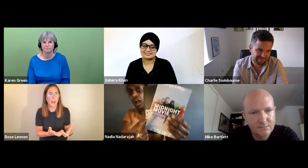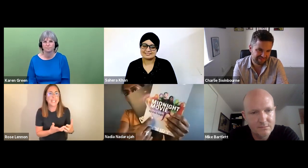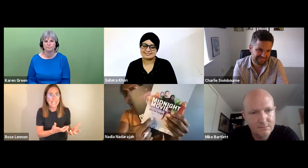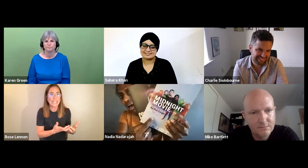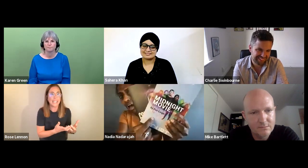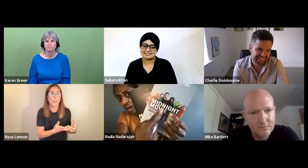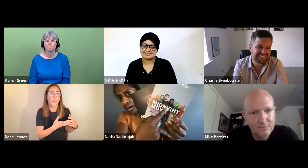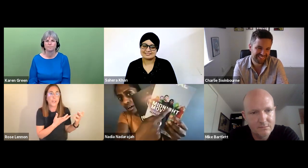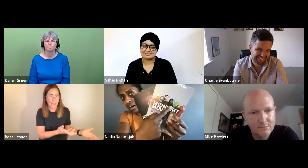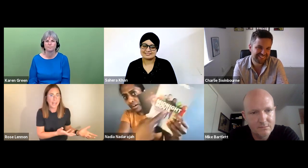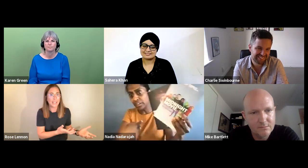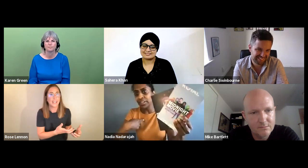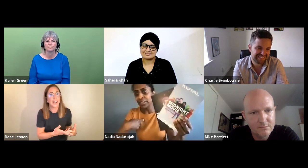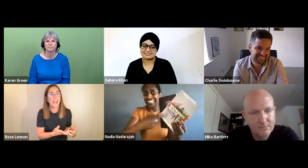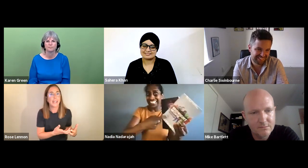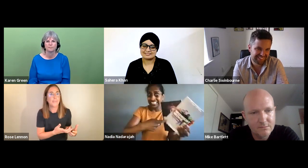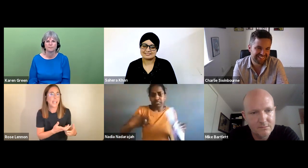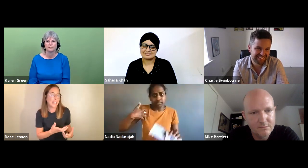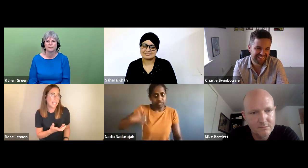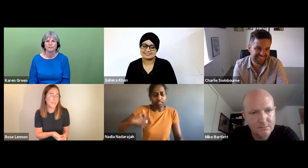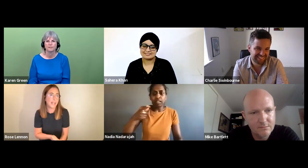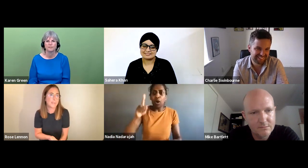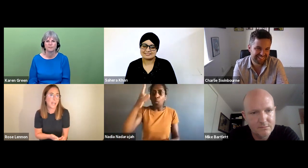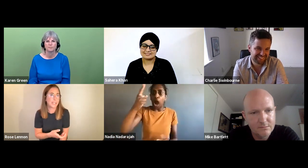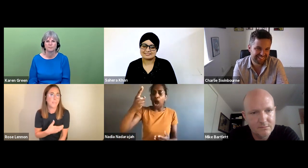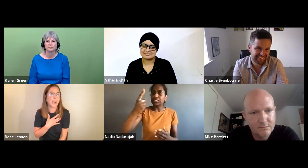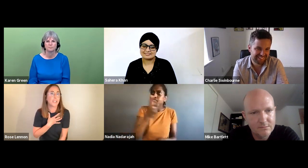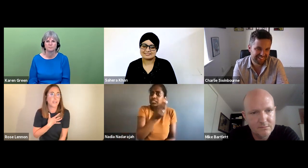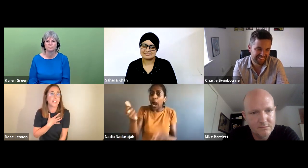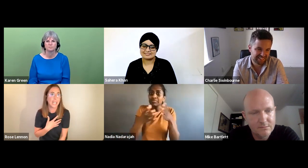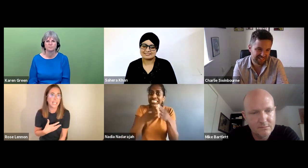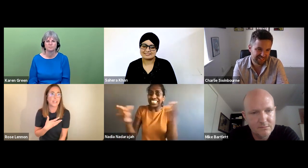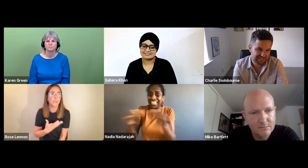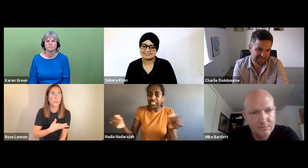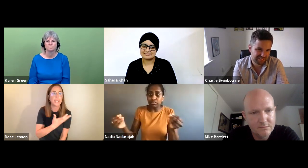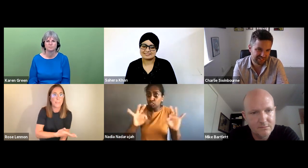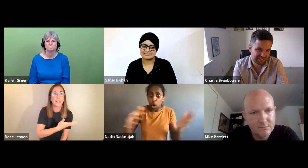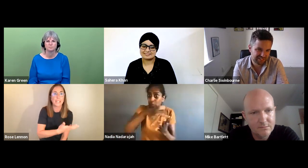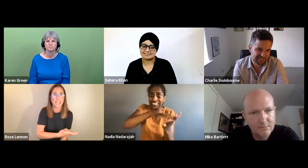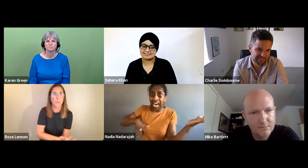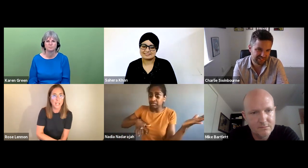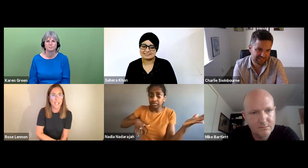I did with that, and developed my storytelling through somebody else's